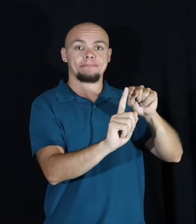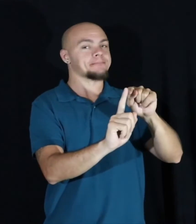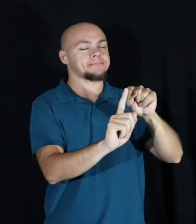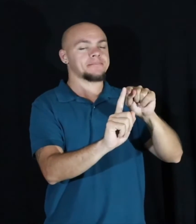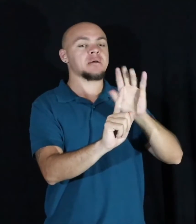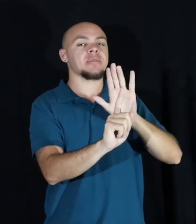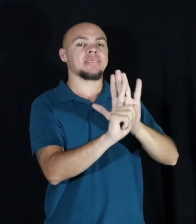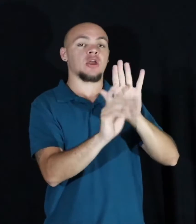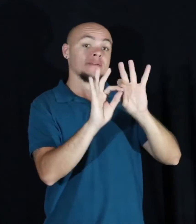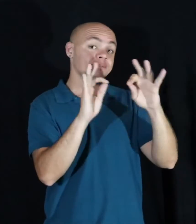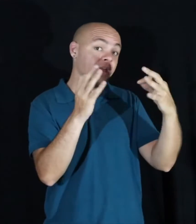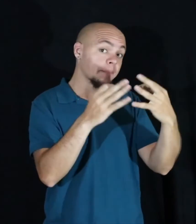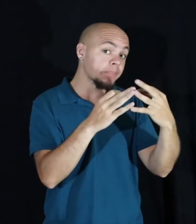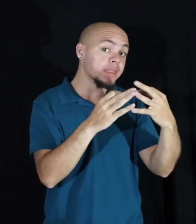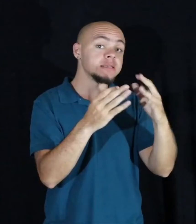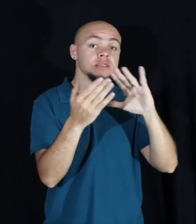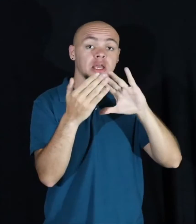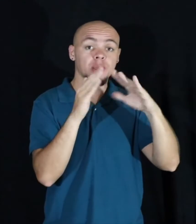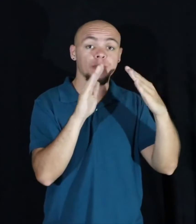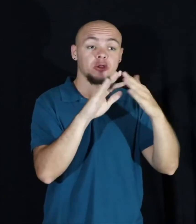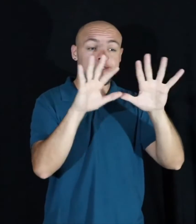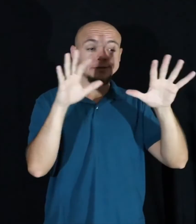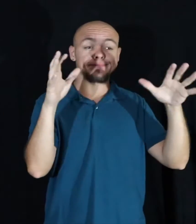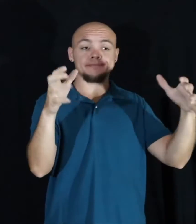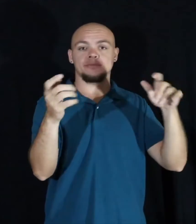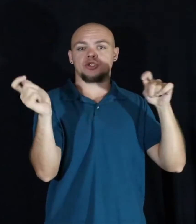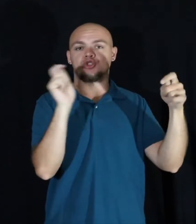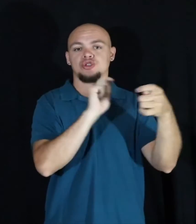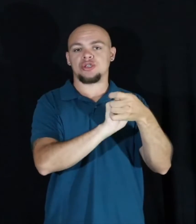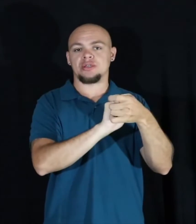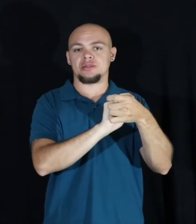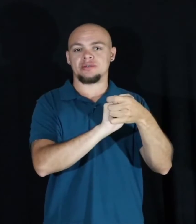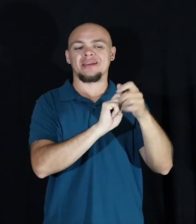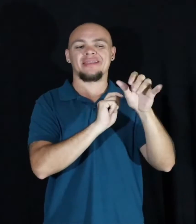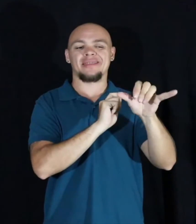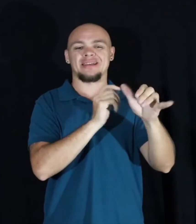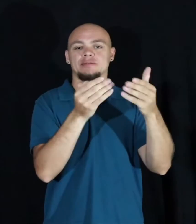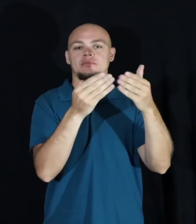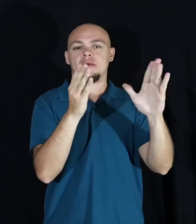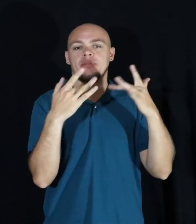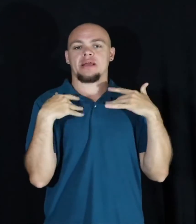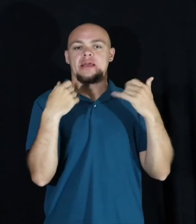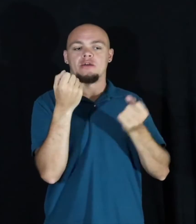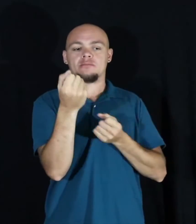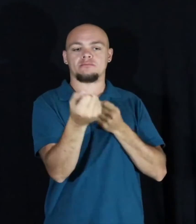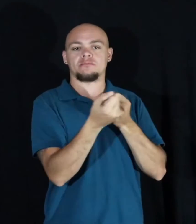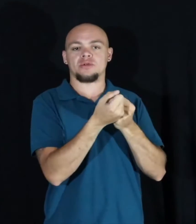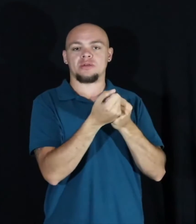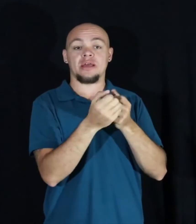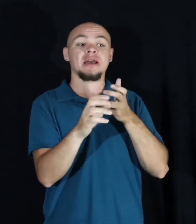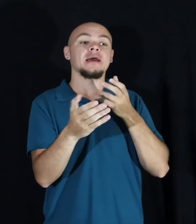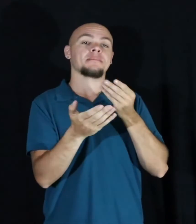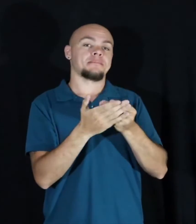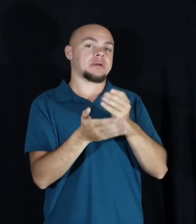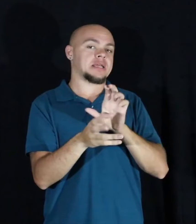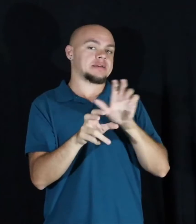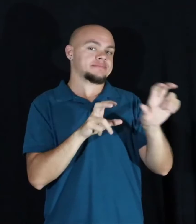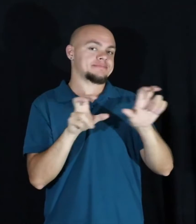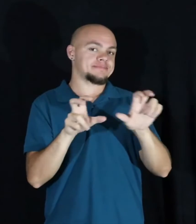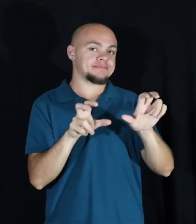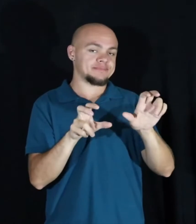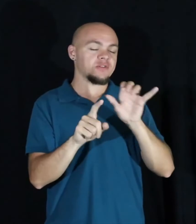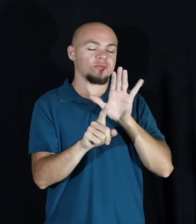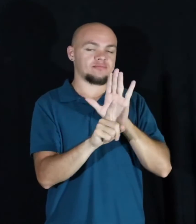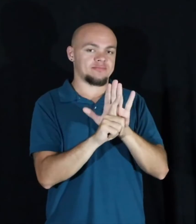their families and their communities. This is the premise behind public health and why we need to invest in public health